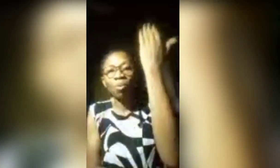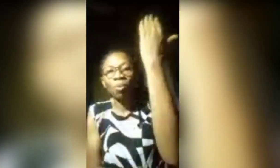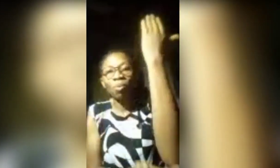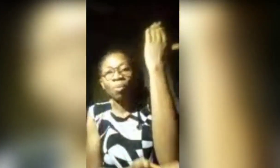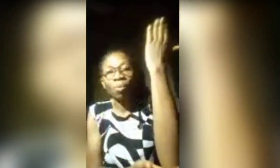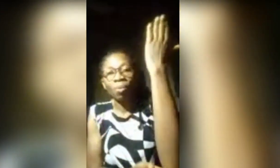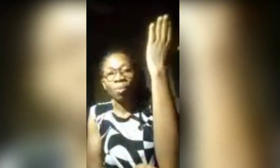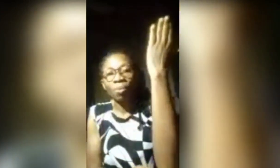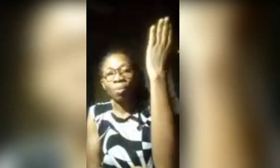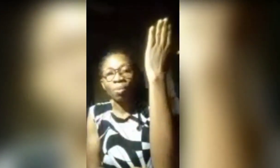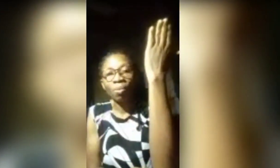Good evening.